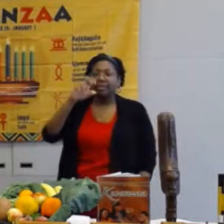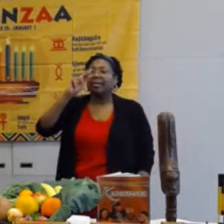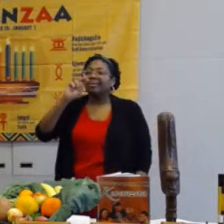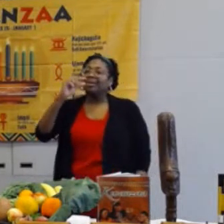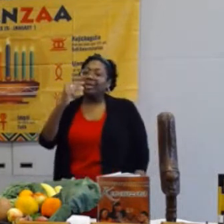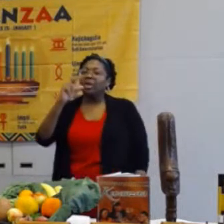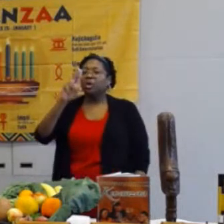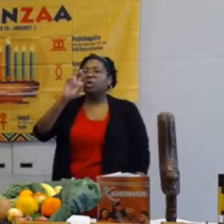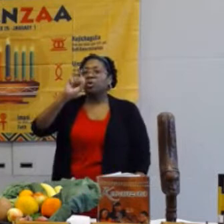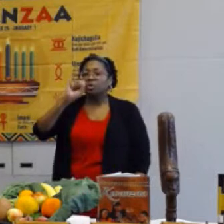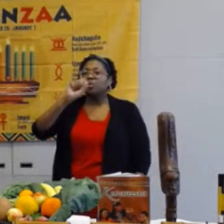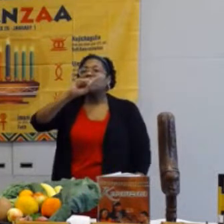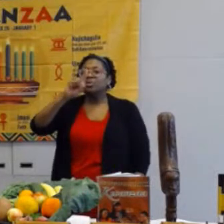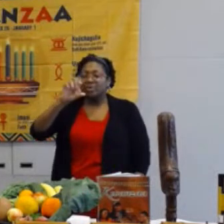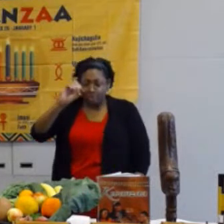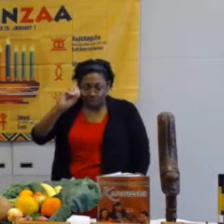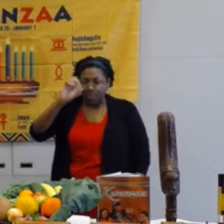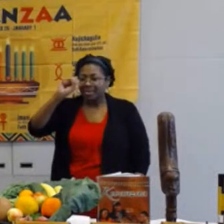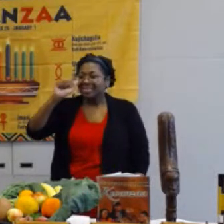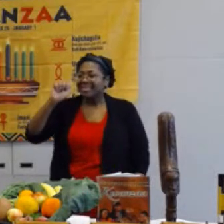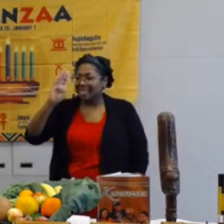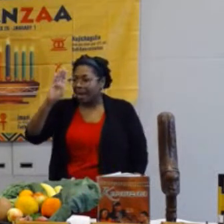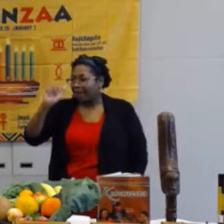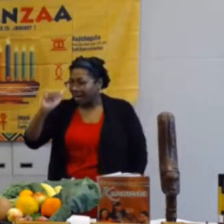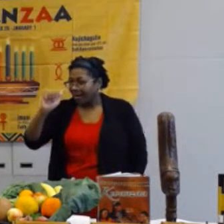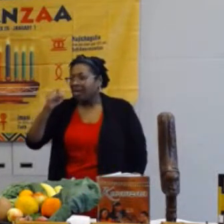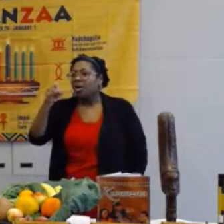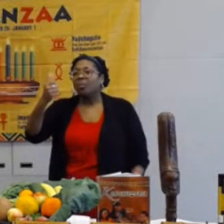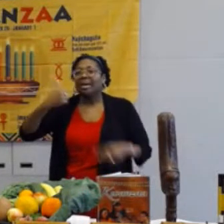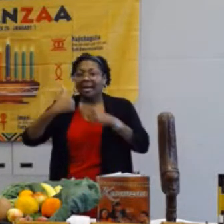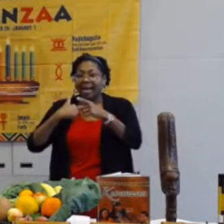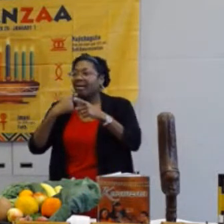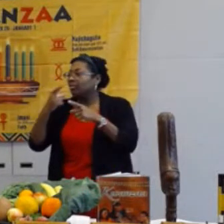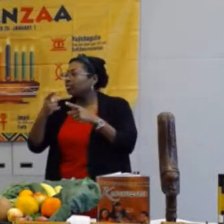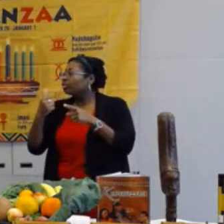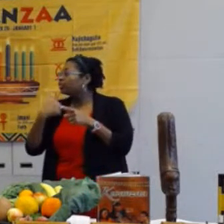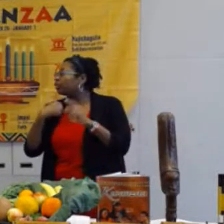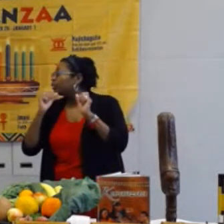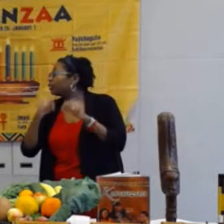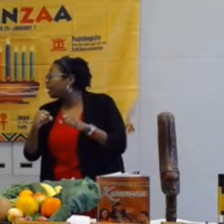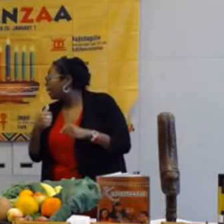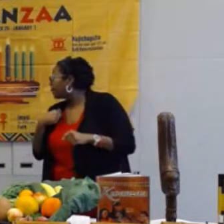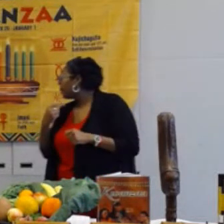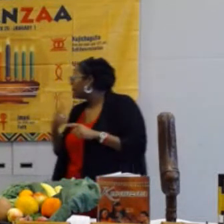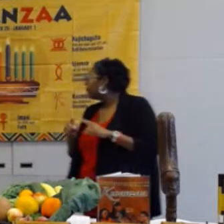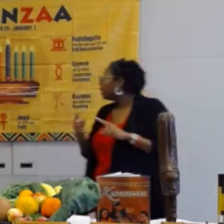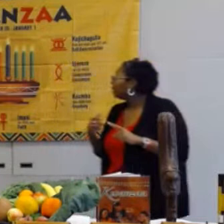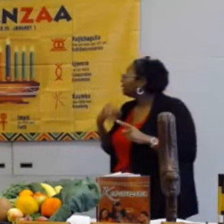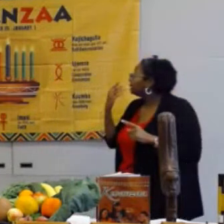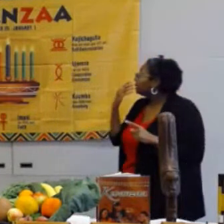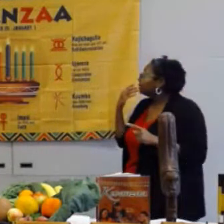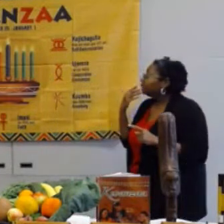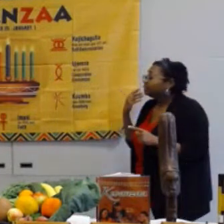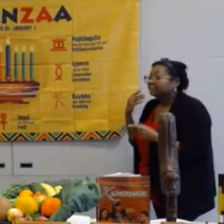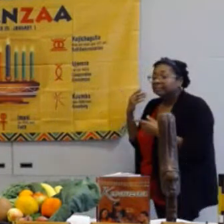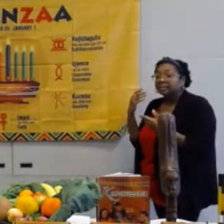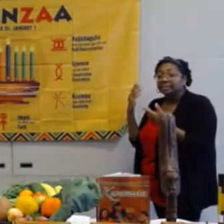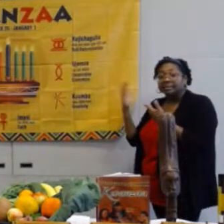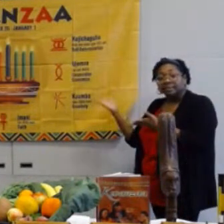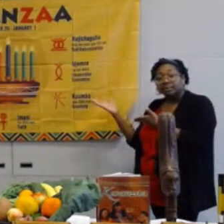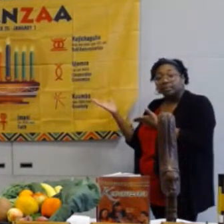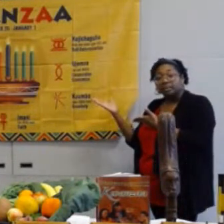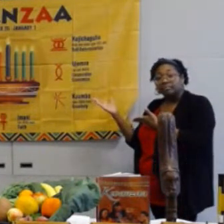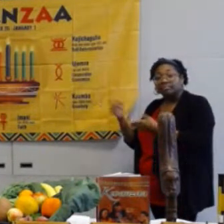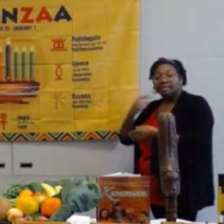the Nguzu Saba poster such as this. And there's one at the back of that one's not as fully developed as this one. But this one tells